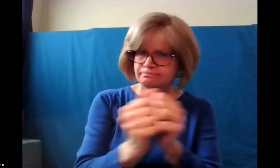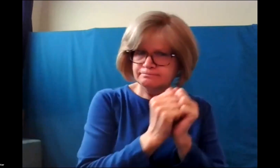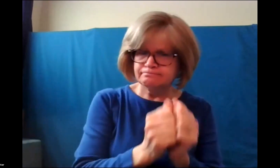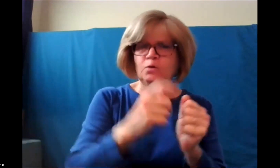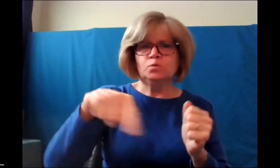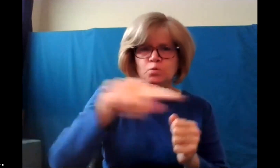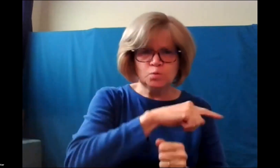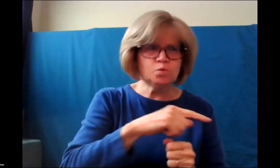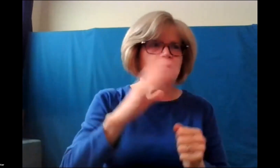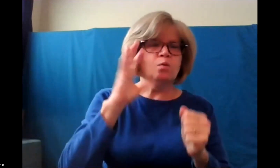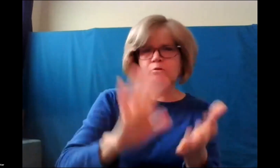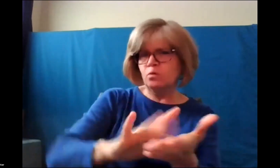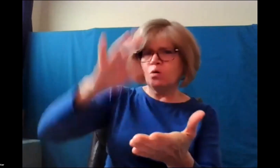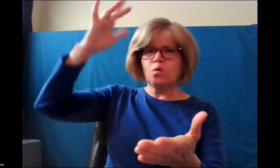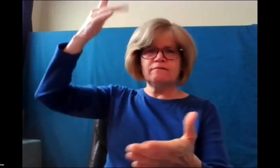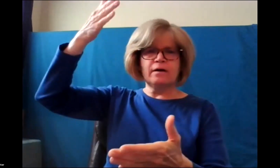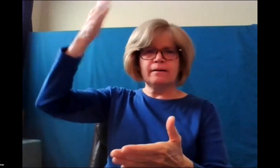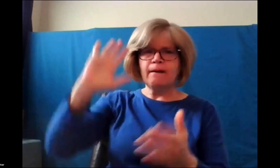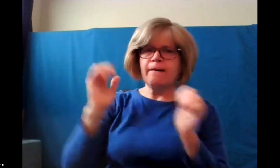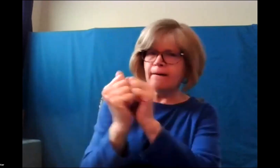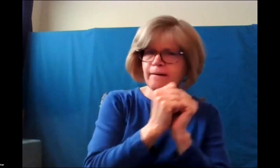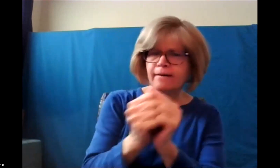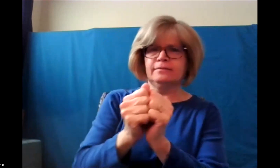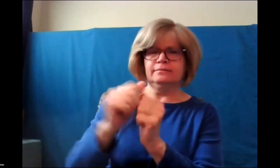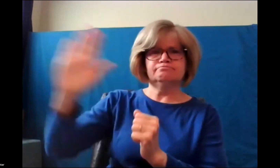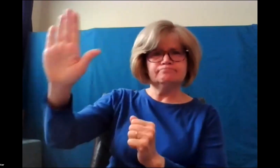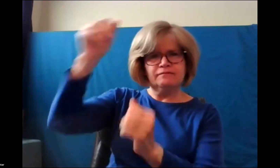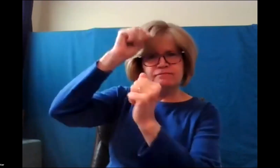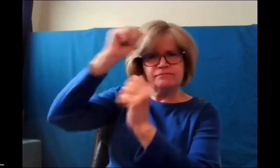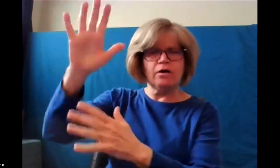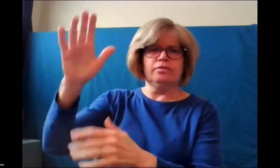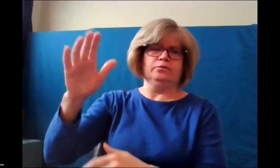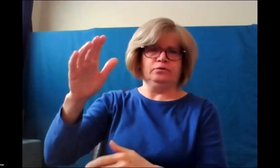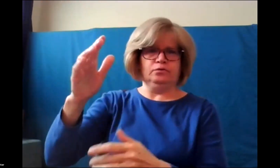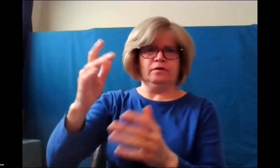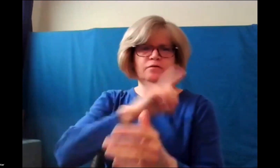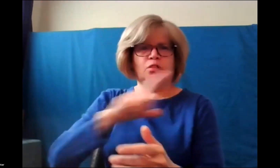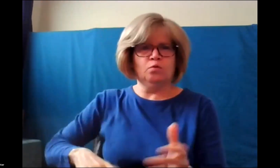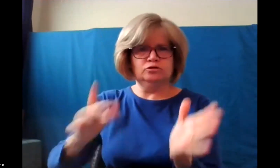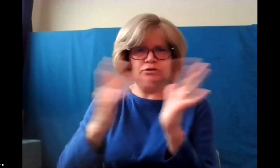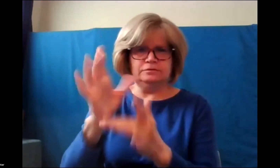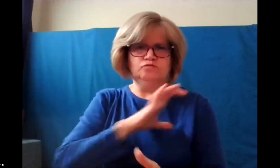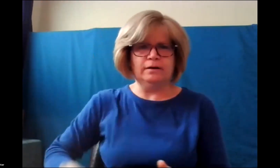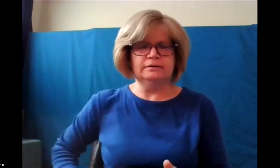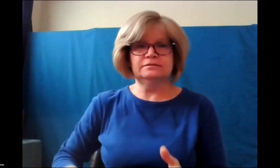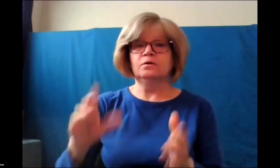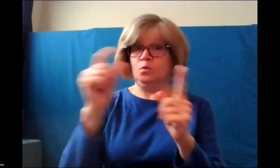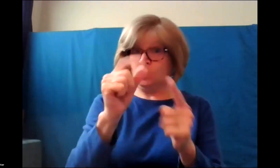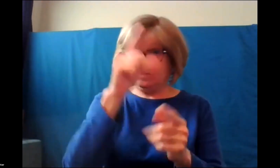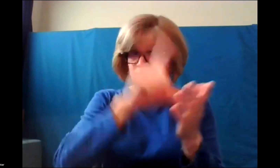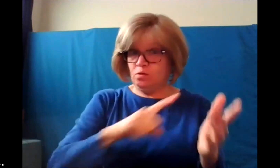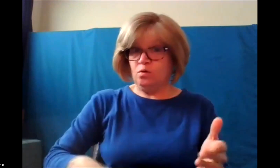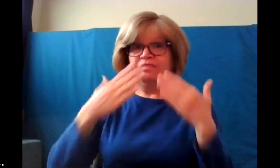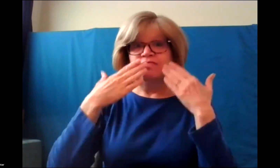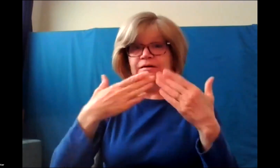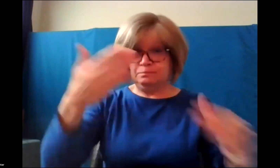with one voice glorify the God and Father of our Lord Jesus Christ. The word of the Lord. Thanks